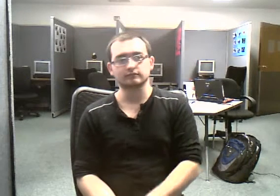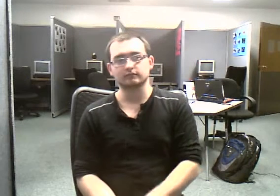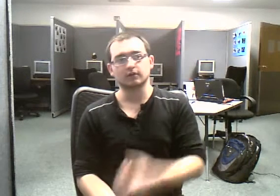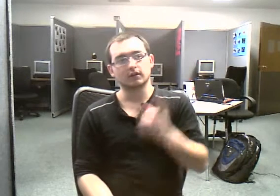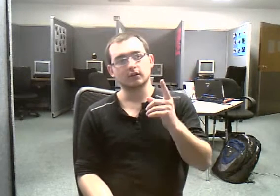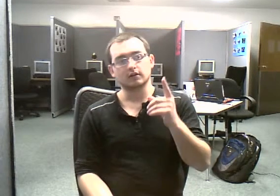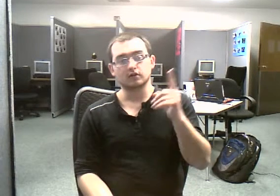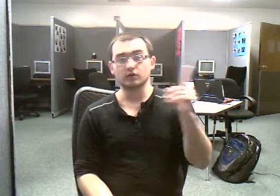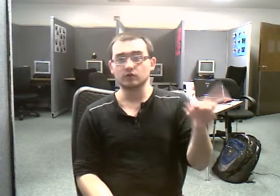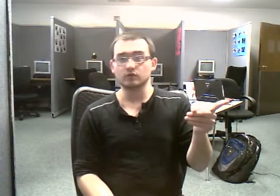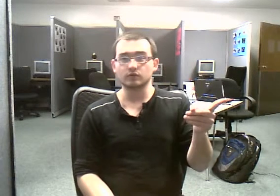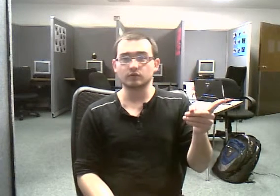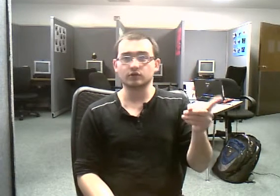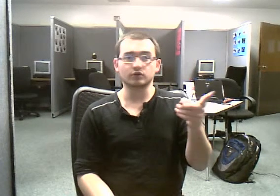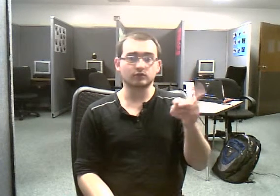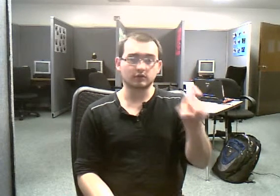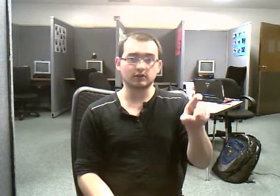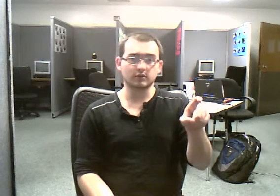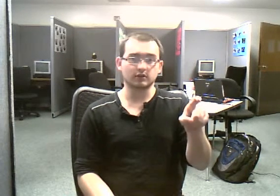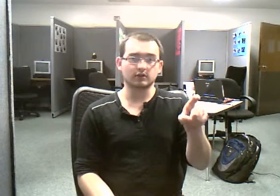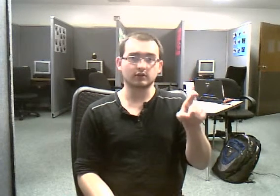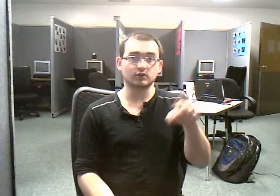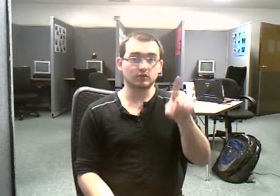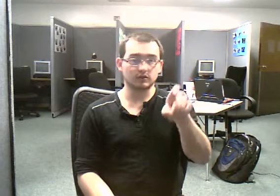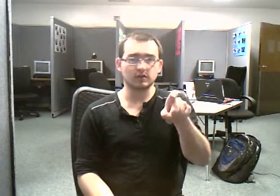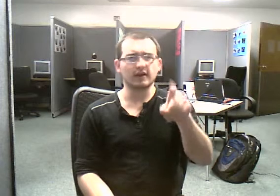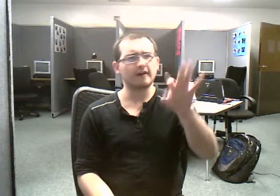to understand why that's important, you need to understand something about the ecology of a trout stream.